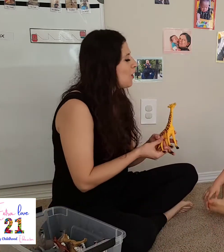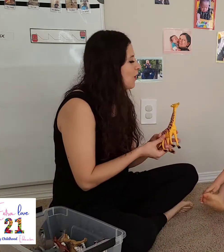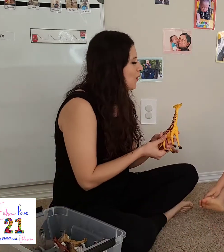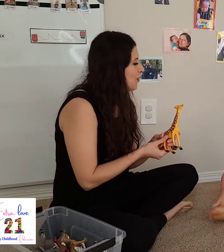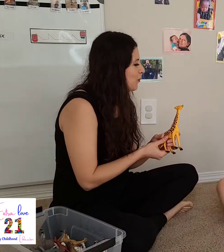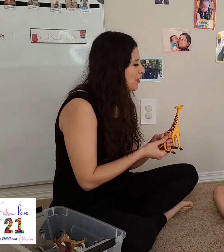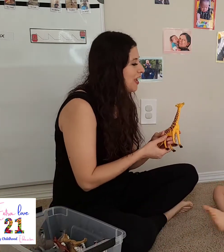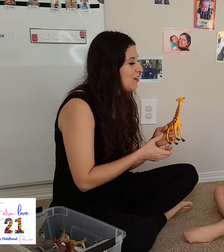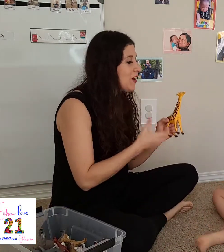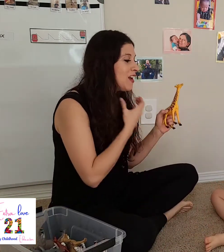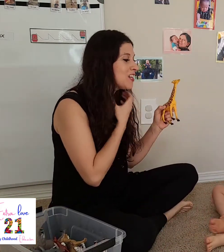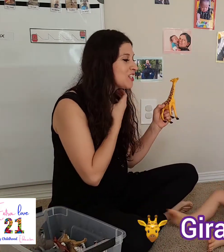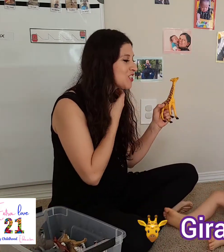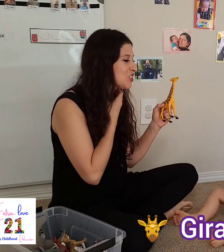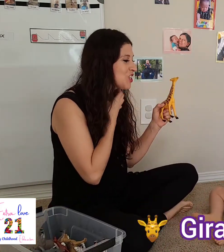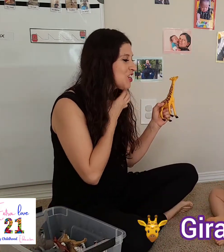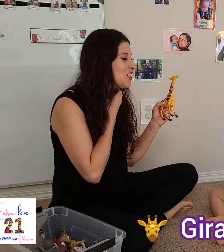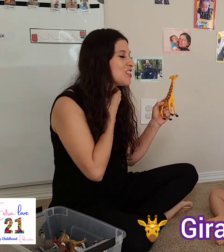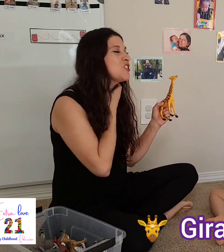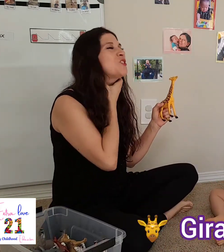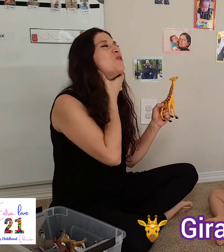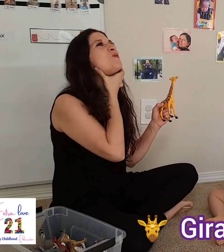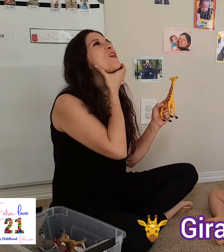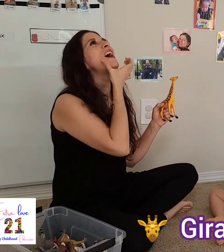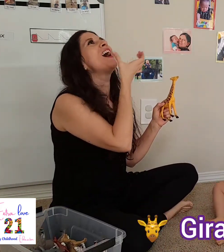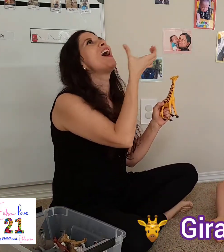We have a... Giraffe.